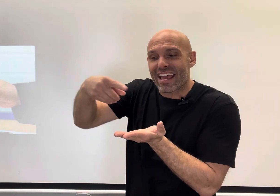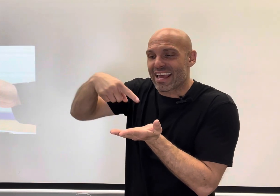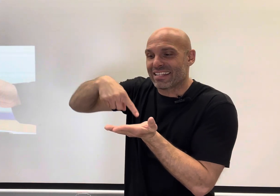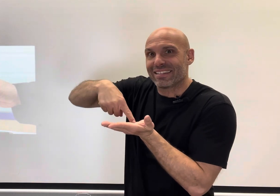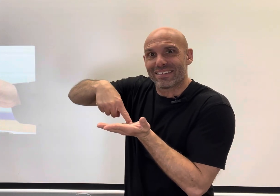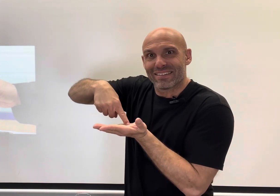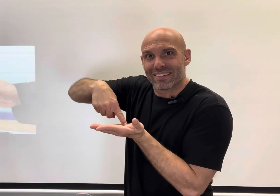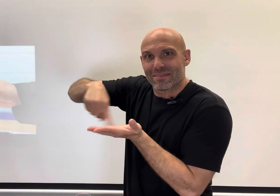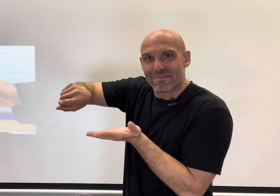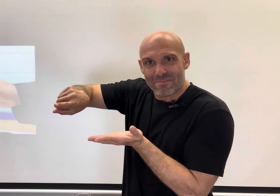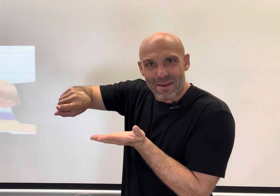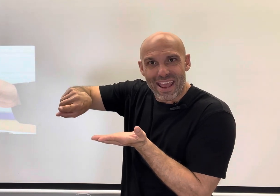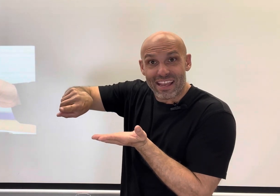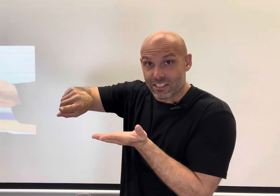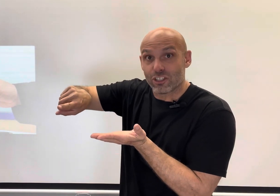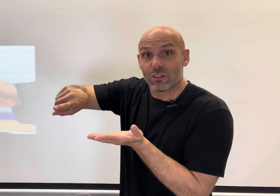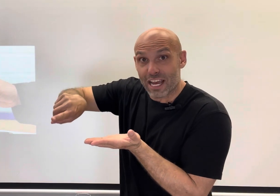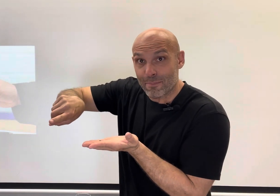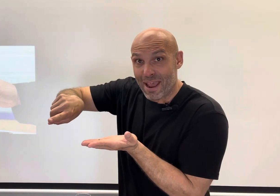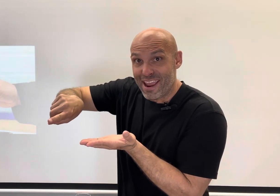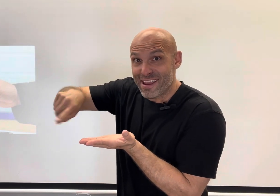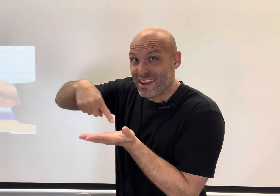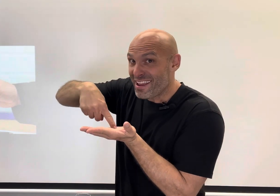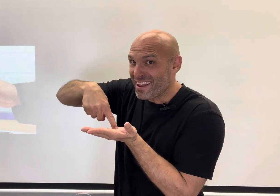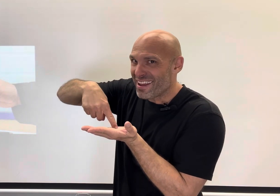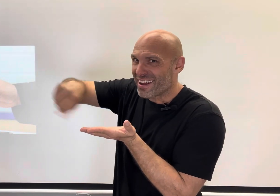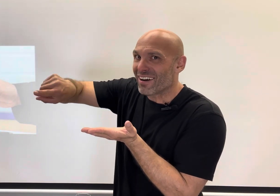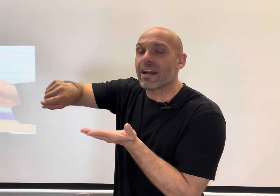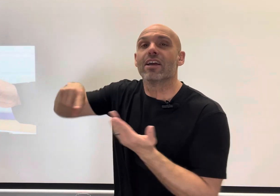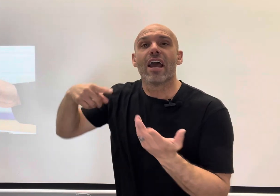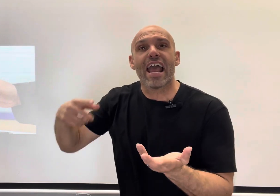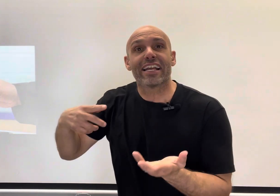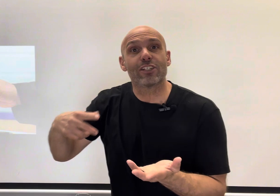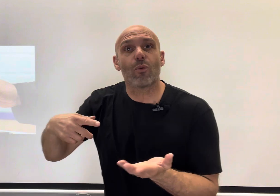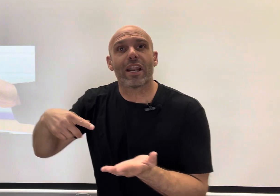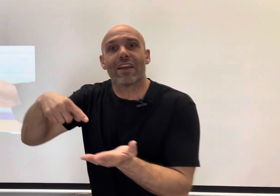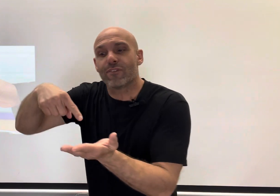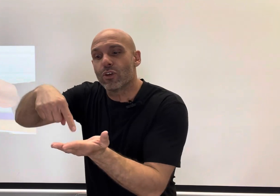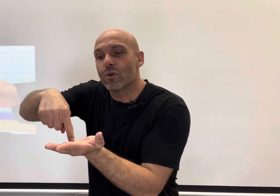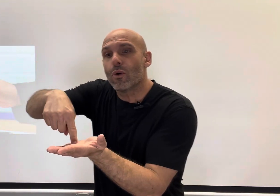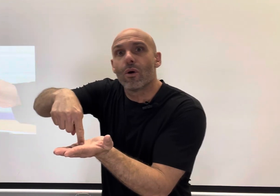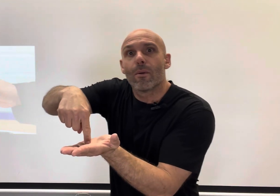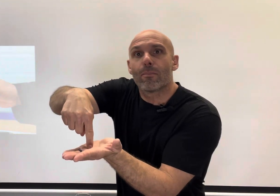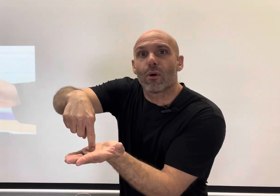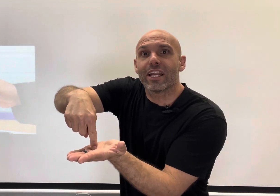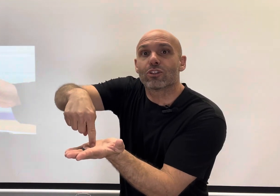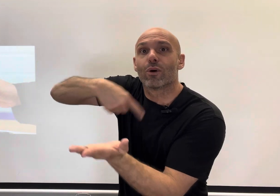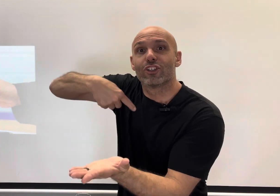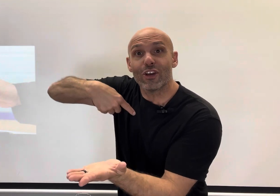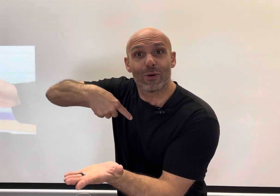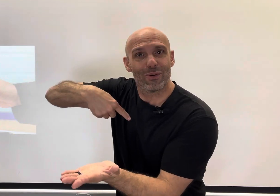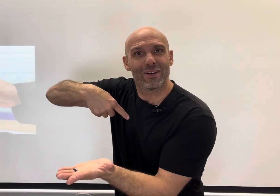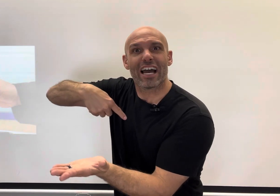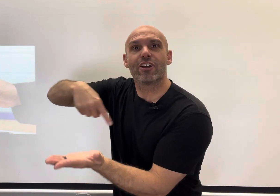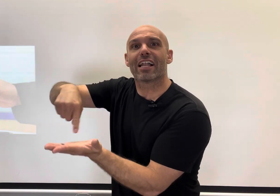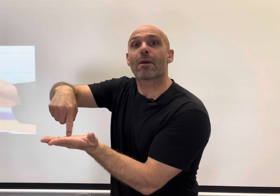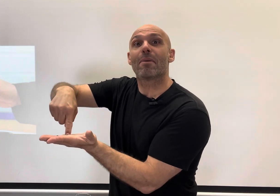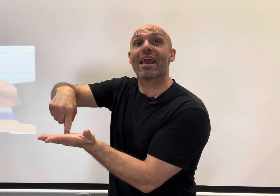and pay. Did you sign pay? All right. Hey, guess what? If you point it towards you, now you're like, pay